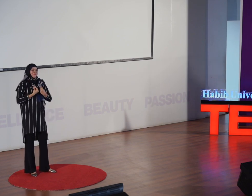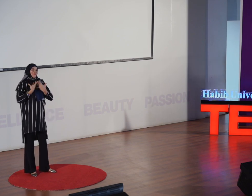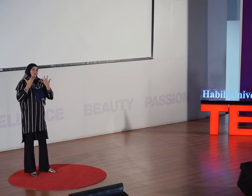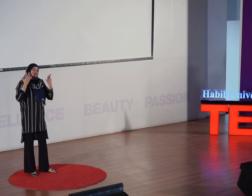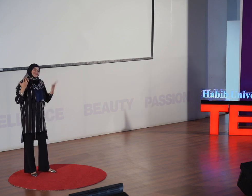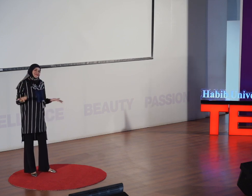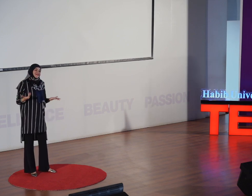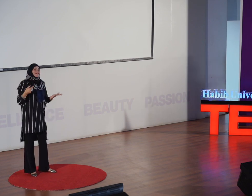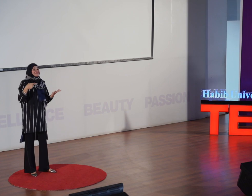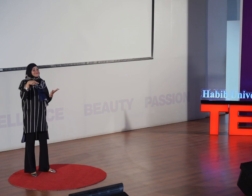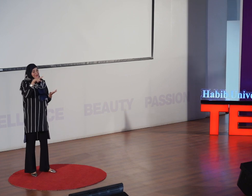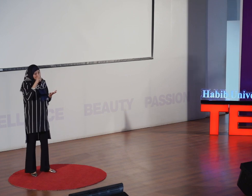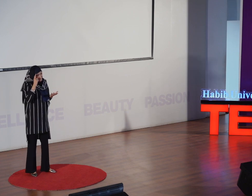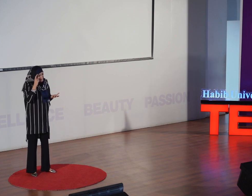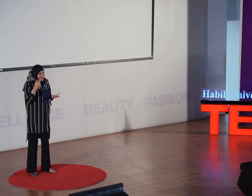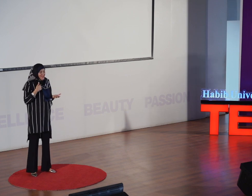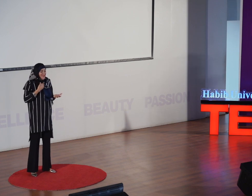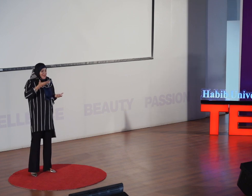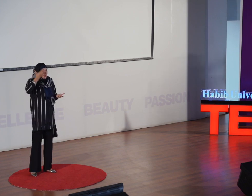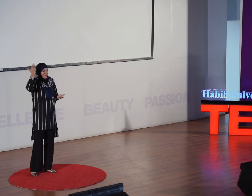managed to secure that, to get that